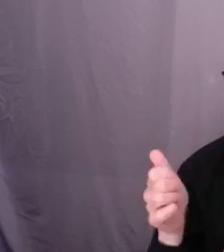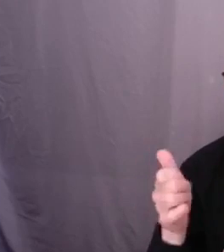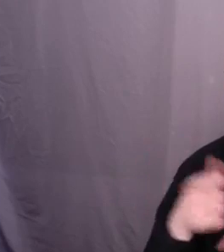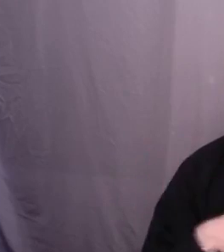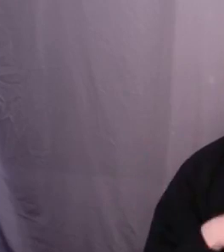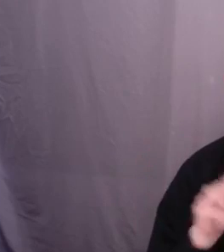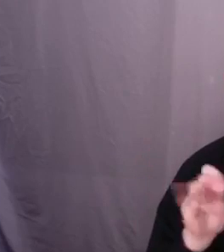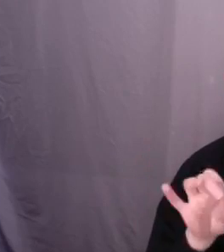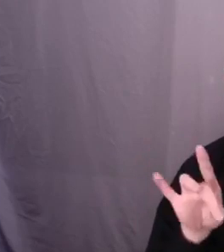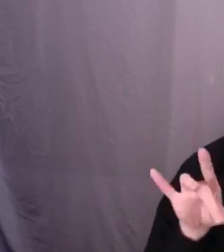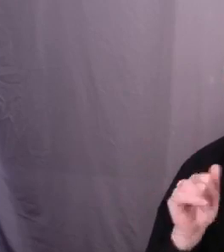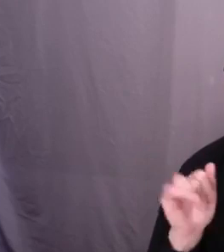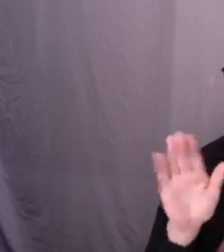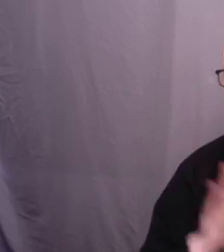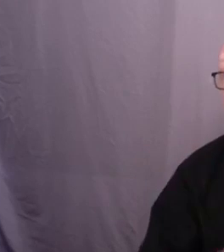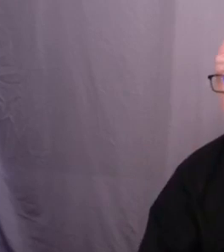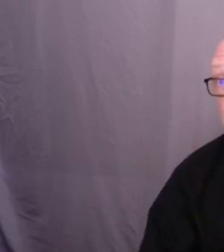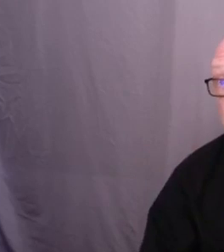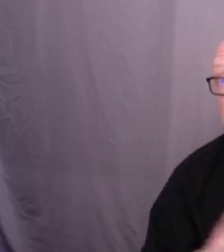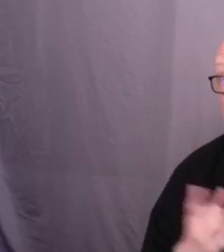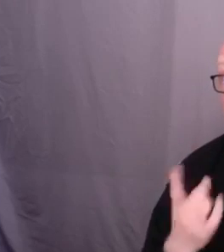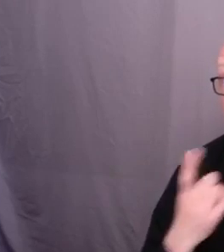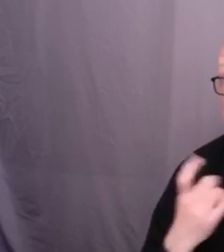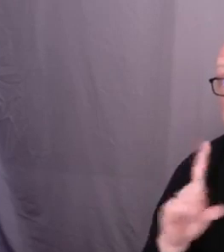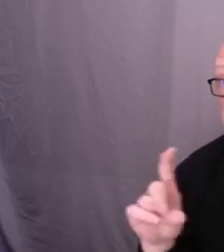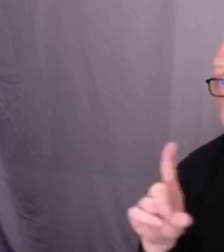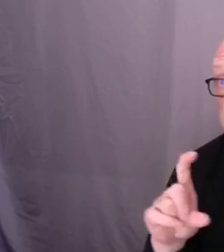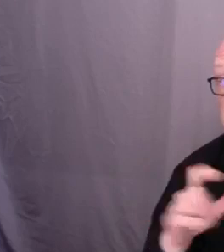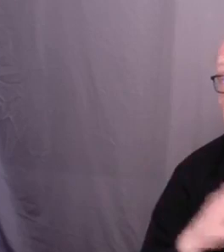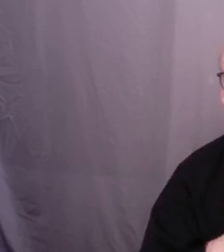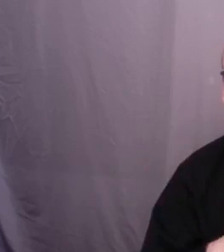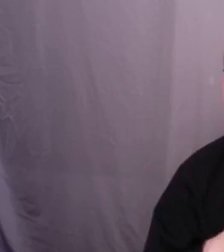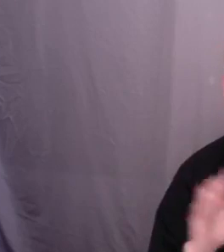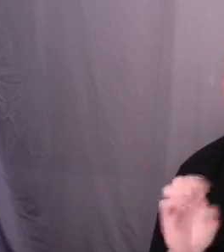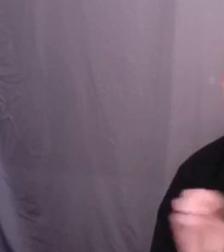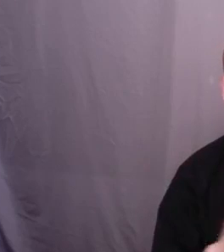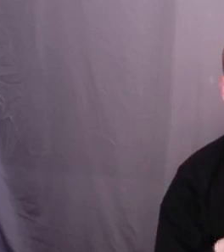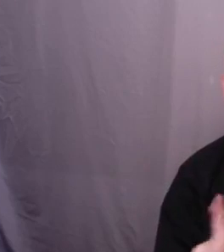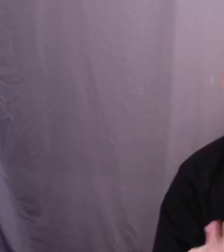media that wanted to ask a question of Eric,